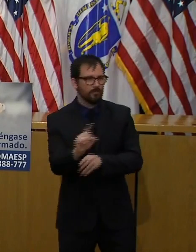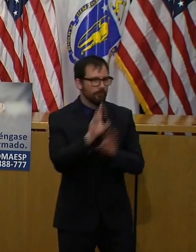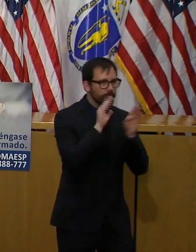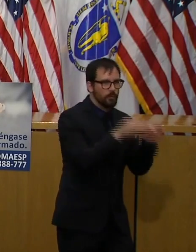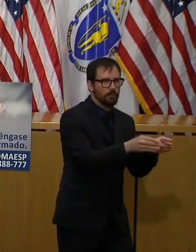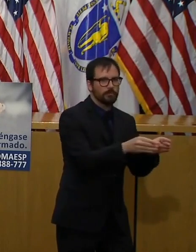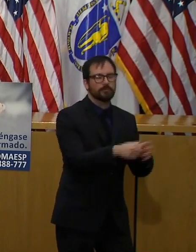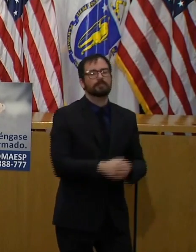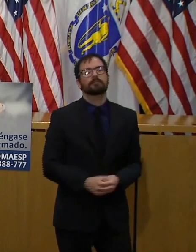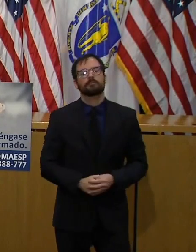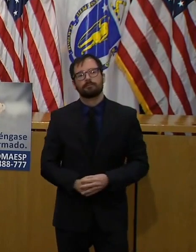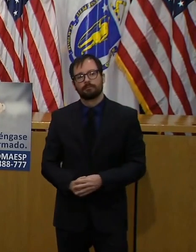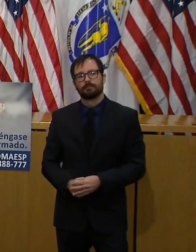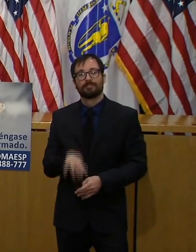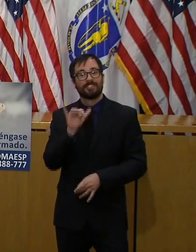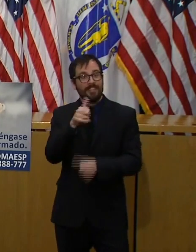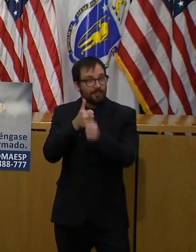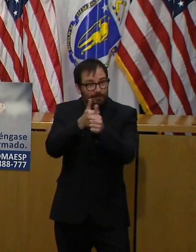healthcare system.